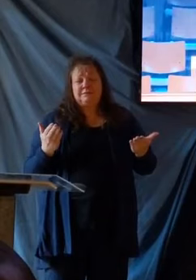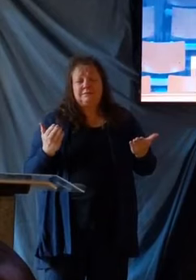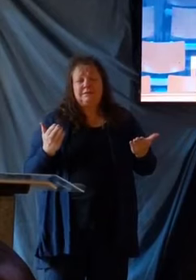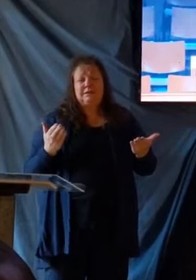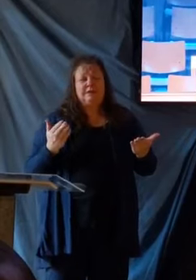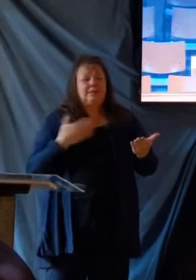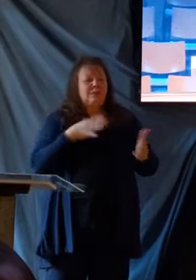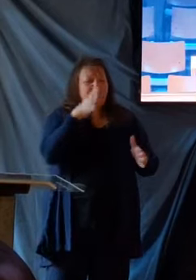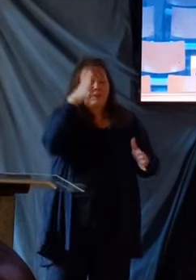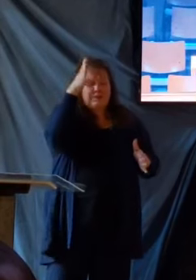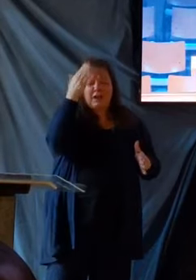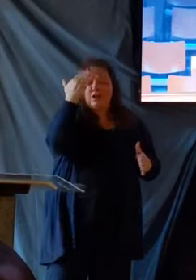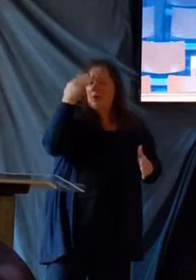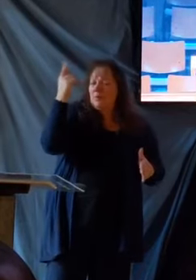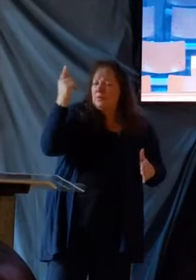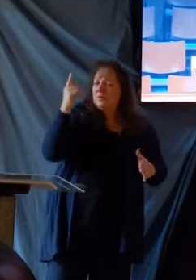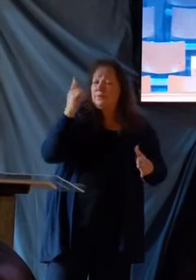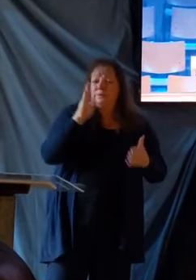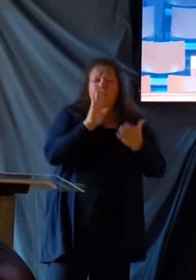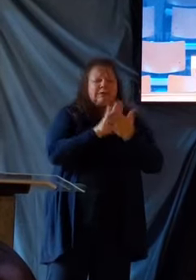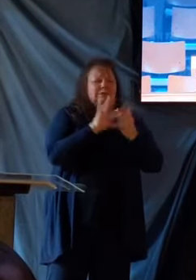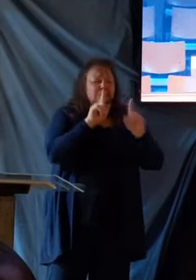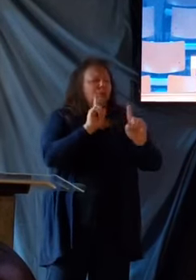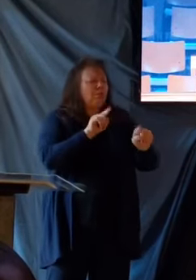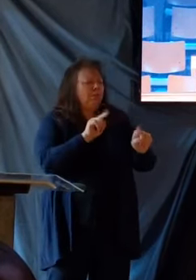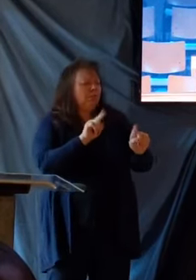with godly parents, went to Sunday school,